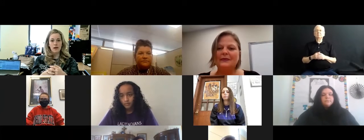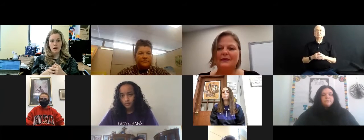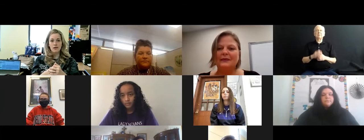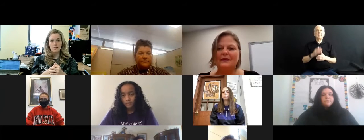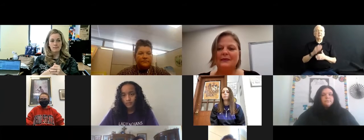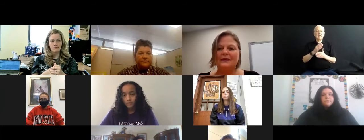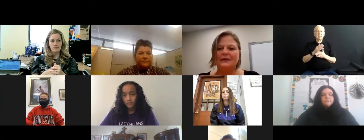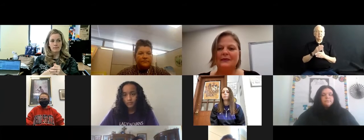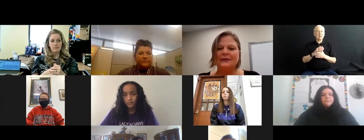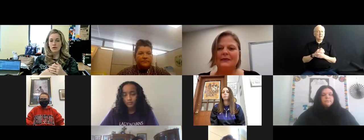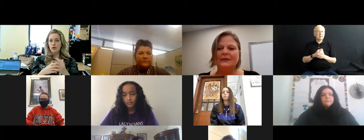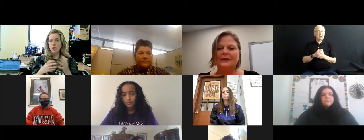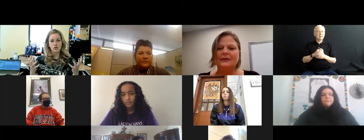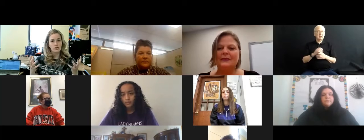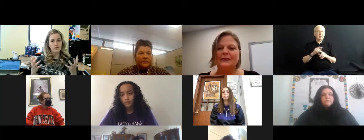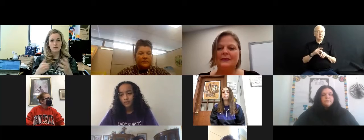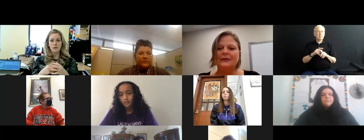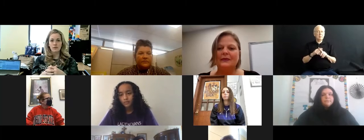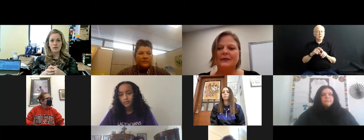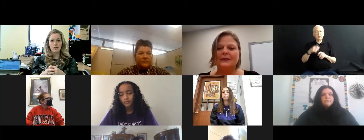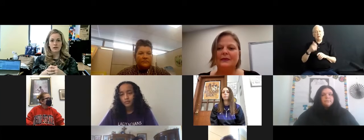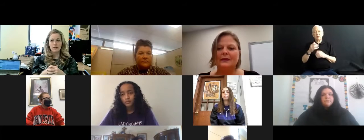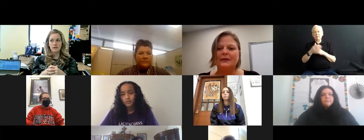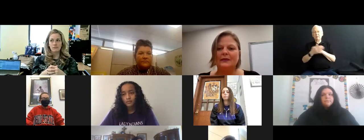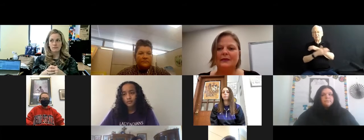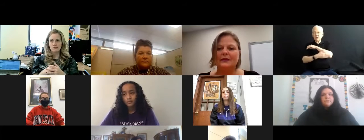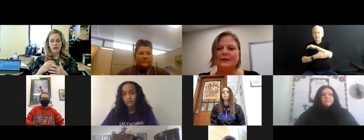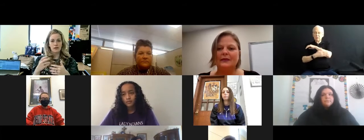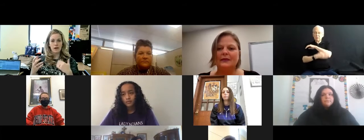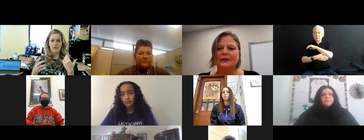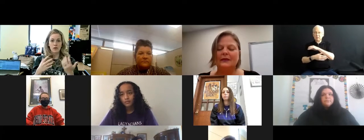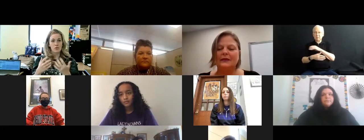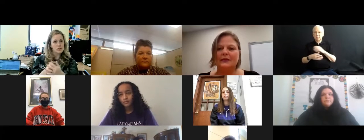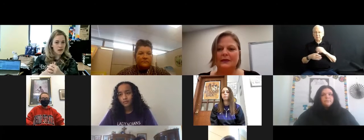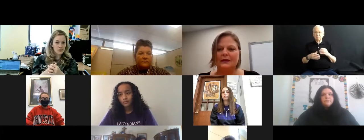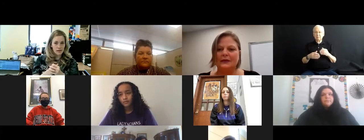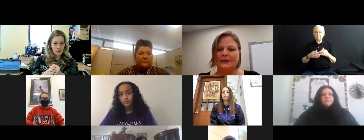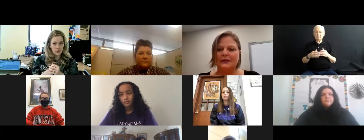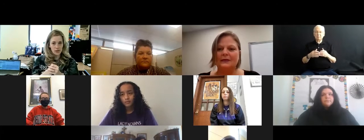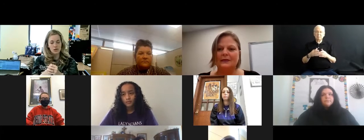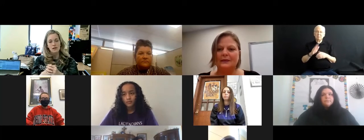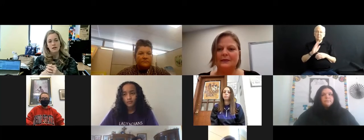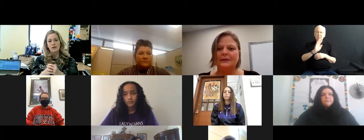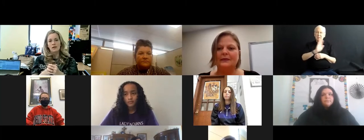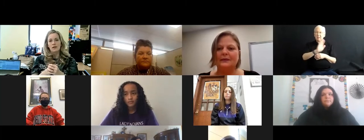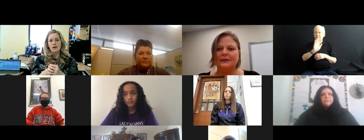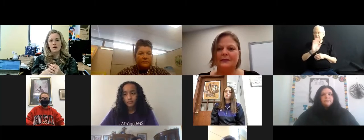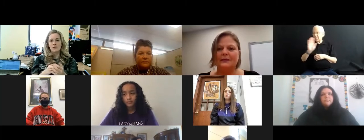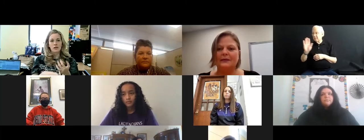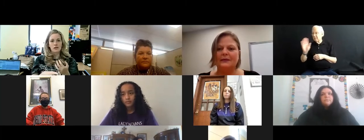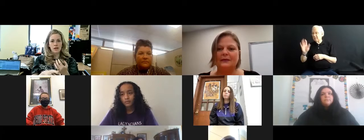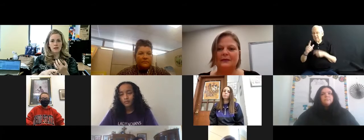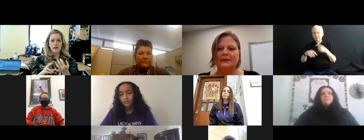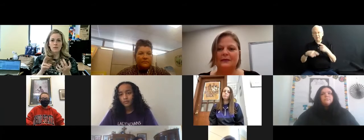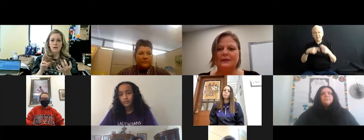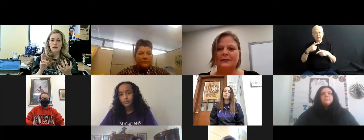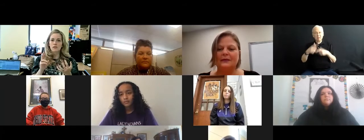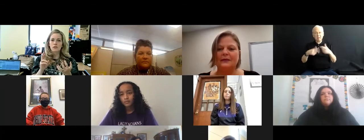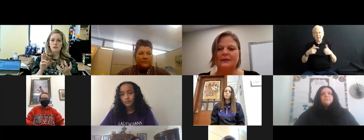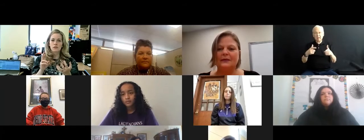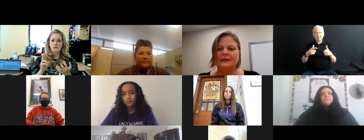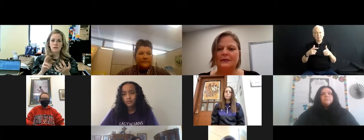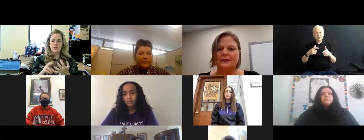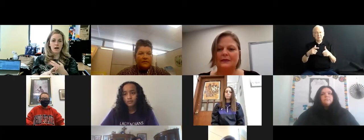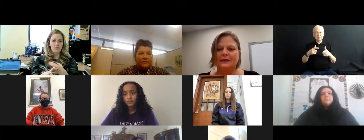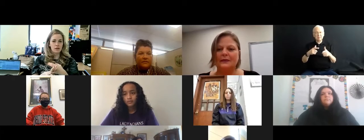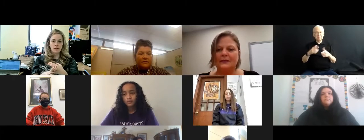But other countries, whatever they have their own signed language. French Sign